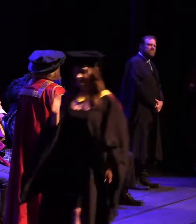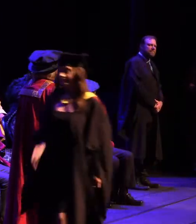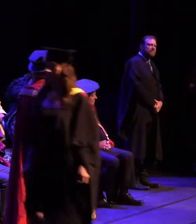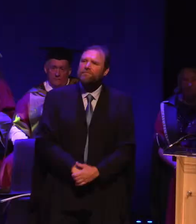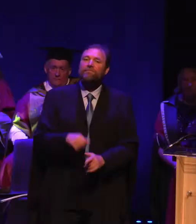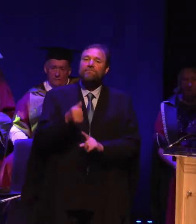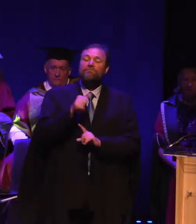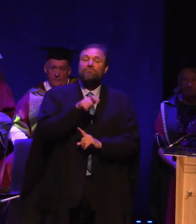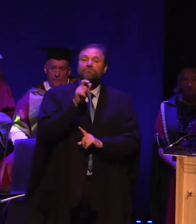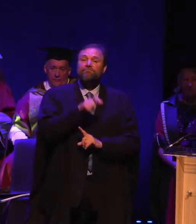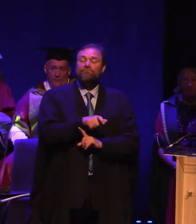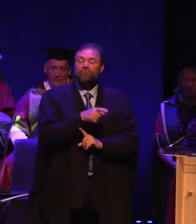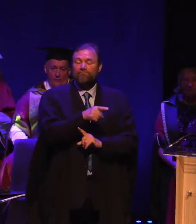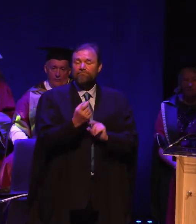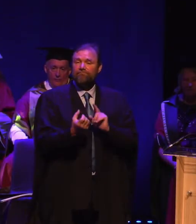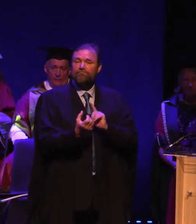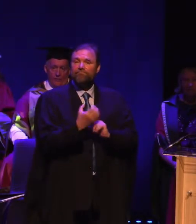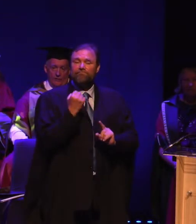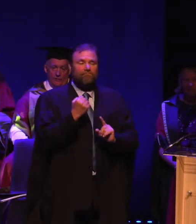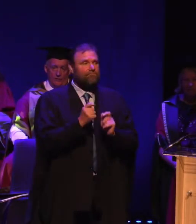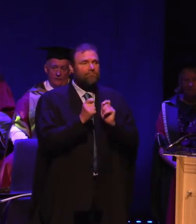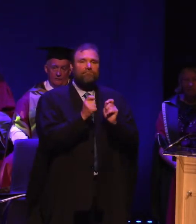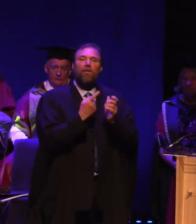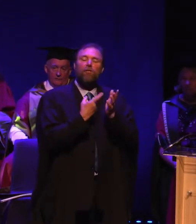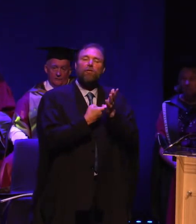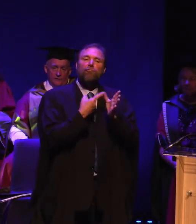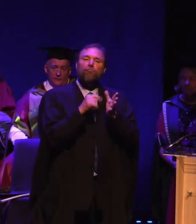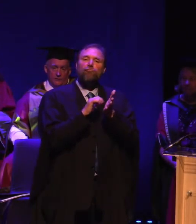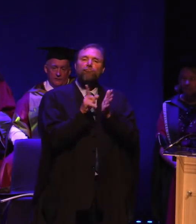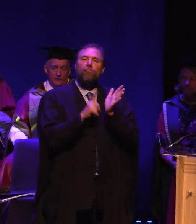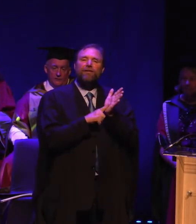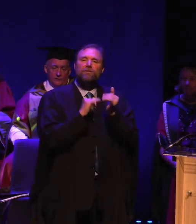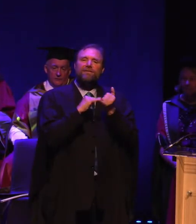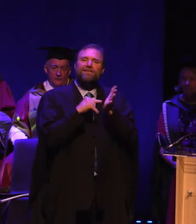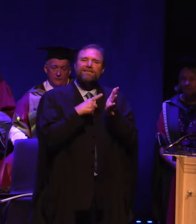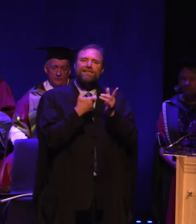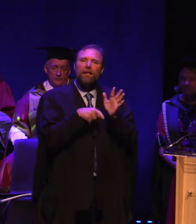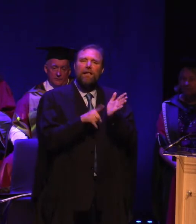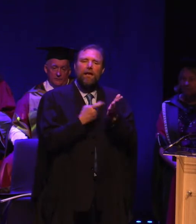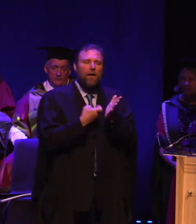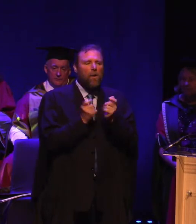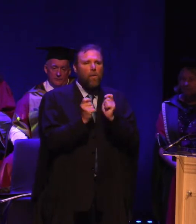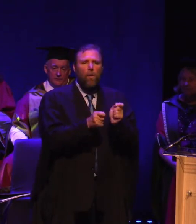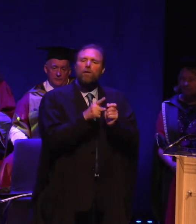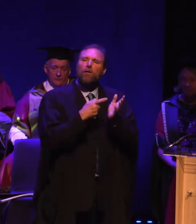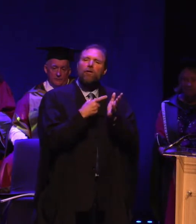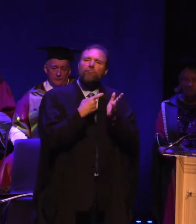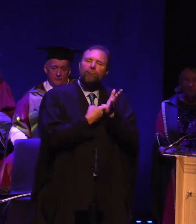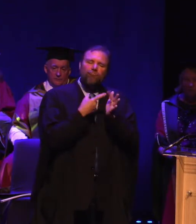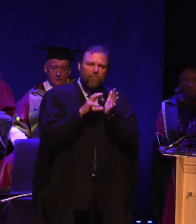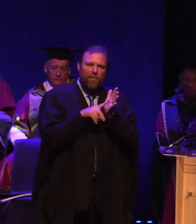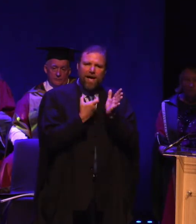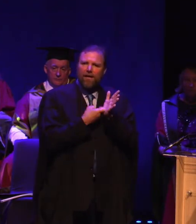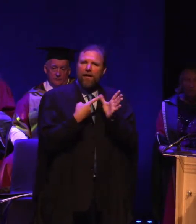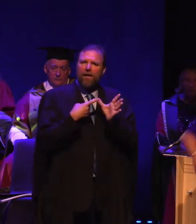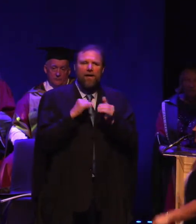The next student is the recipient of the Rachel Stickler Award. This is Rebecca Jane Nock.